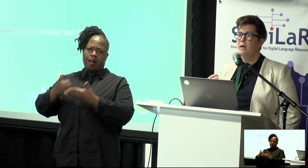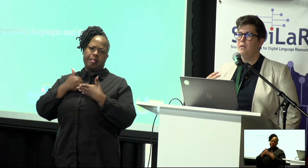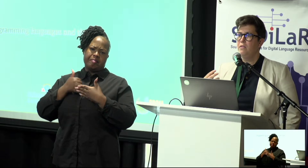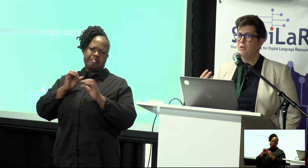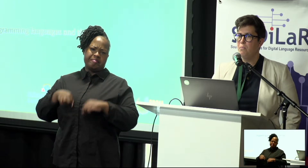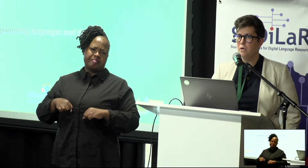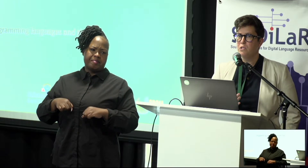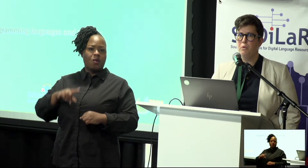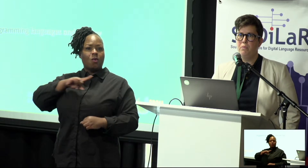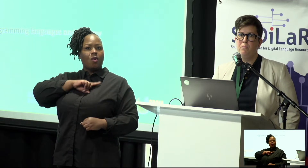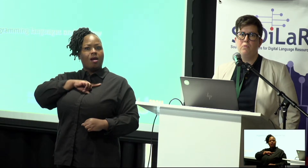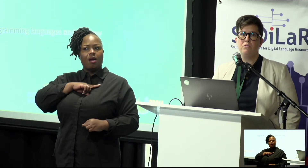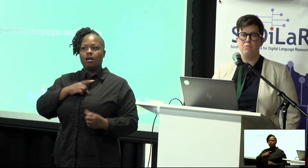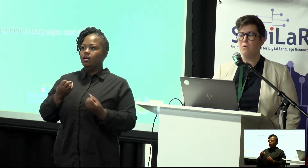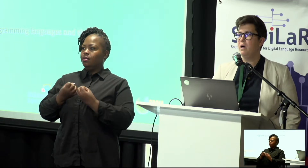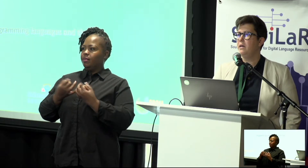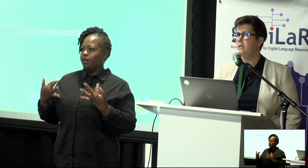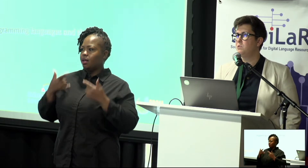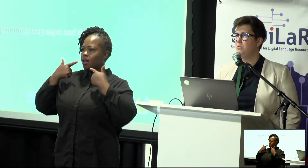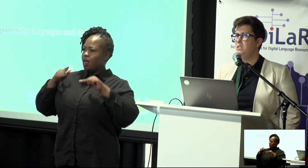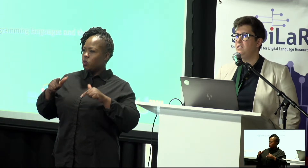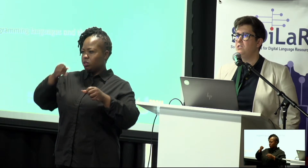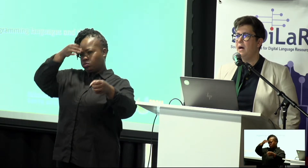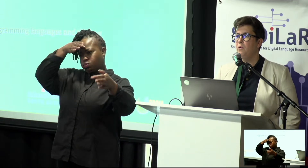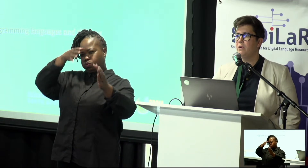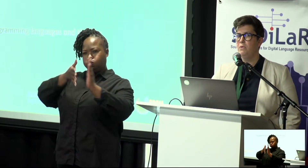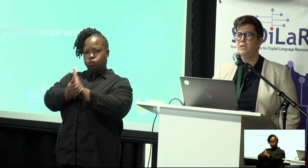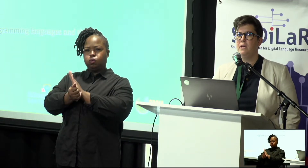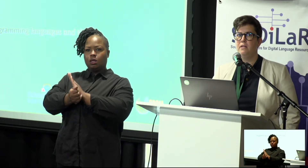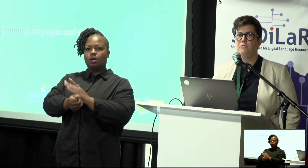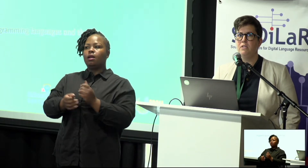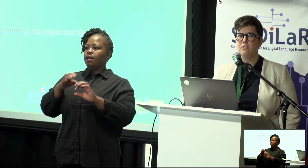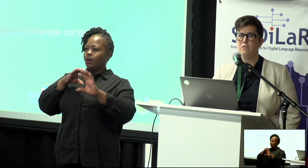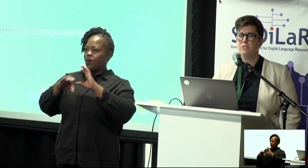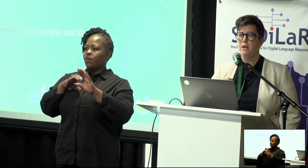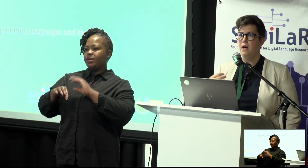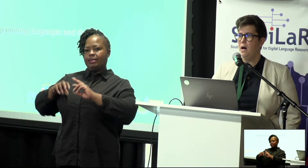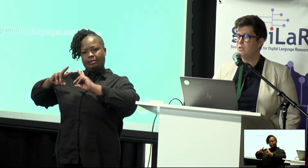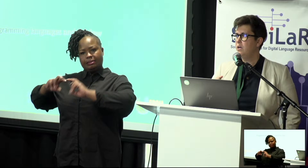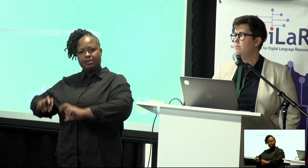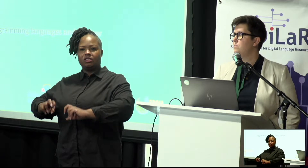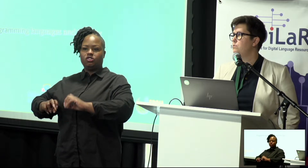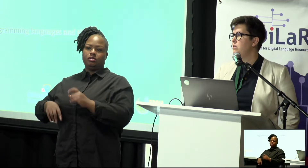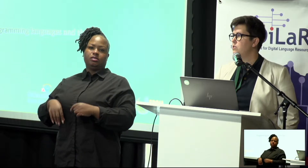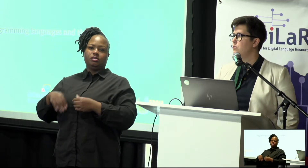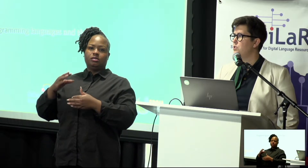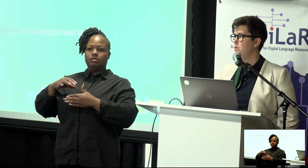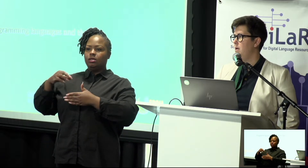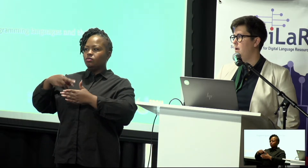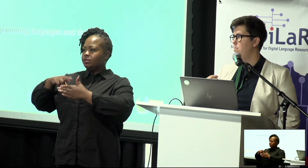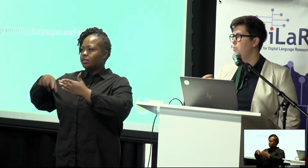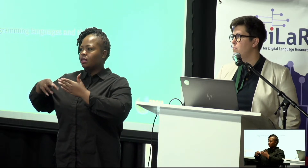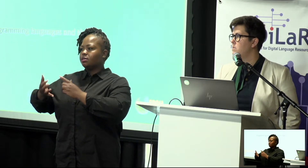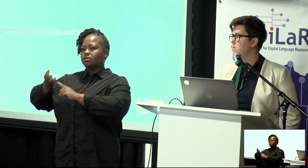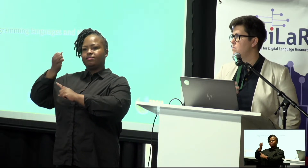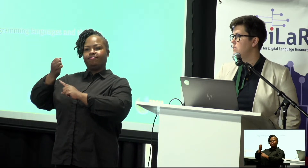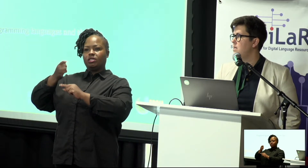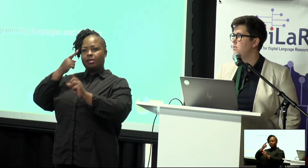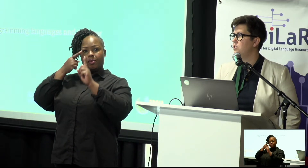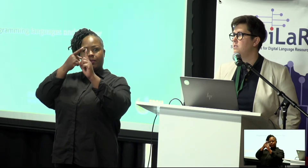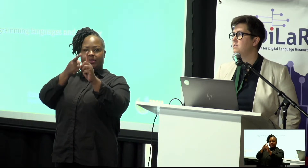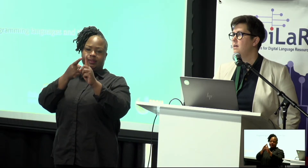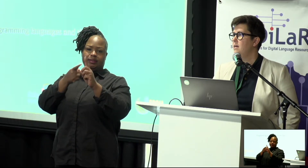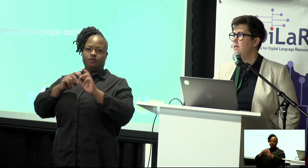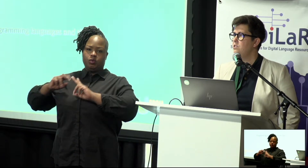where there are multiple people with the required expertise to help communicate research outcomes, research purposes